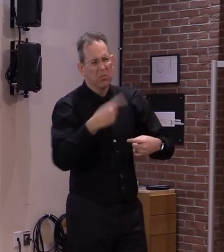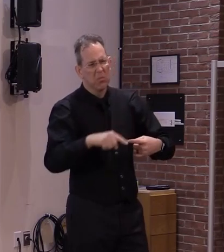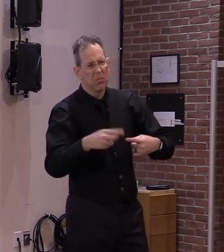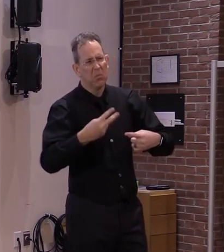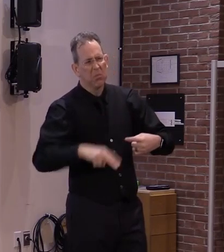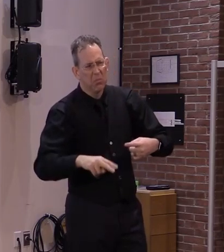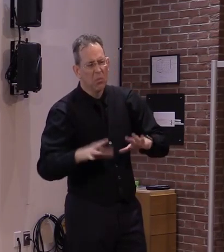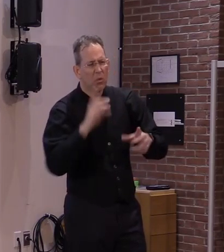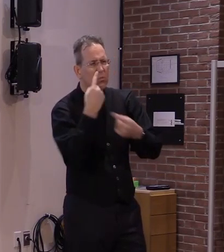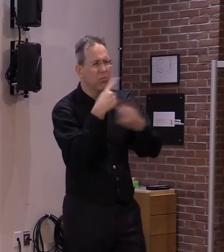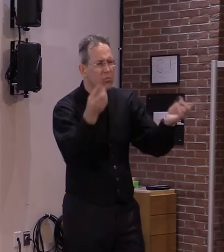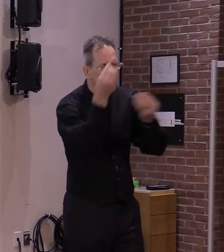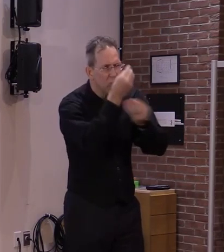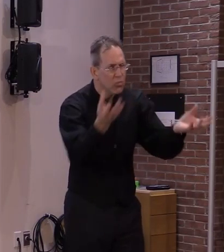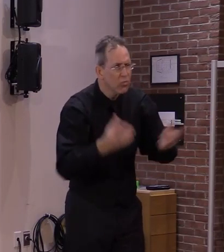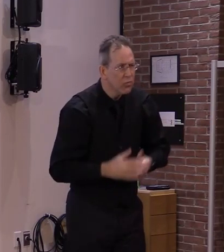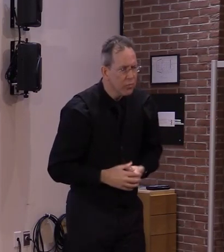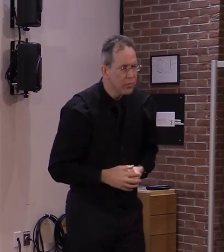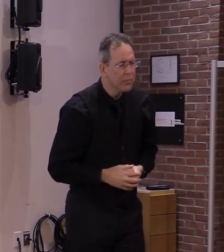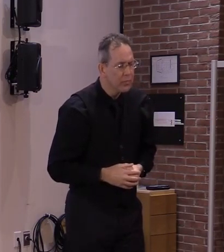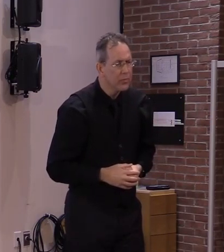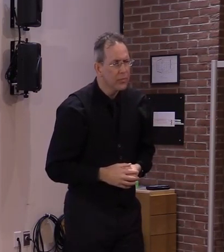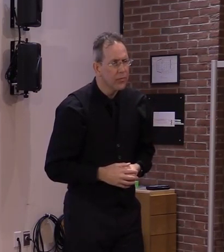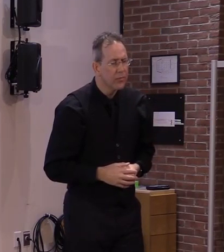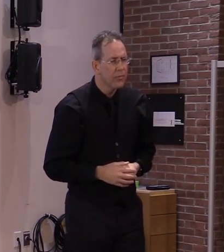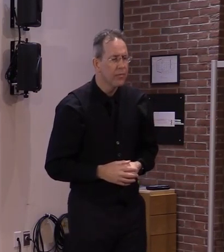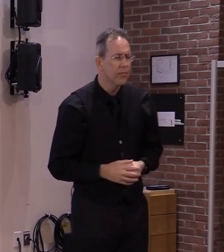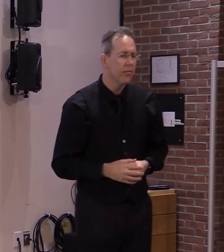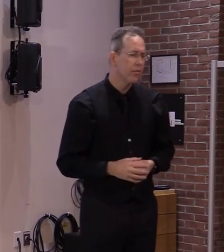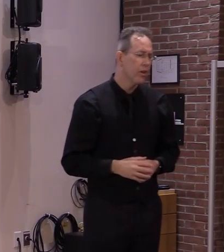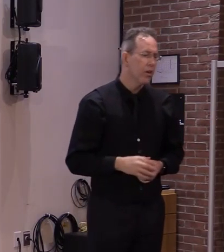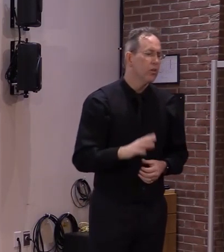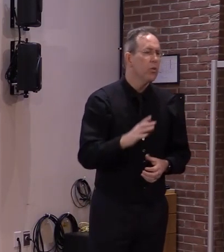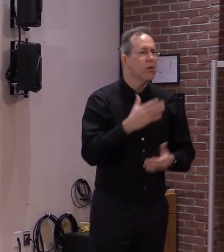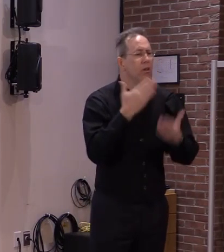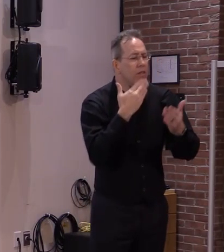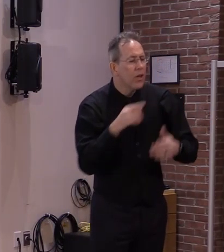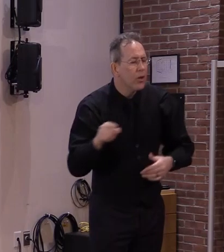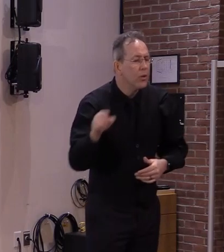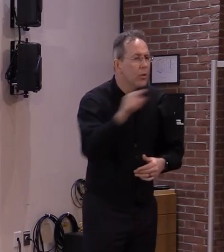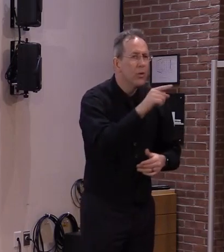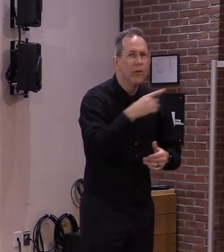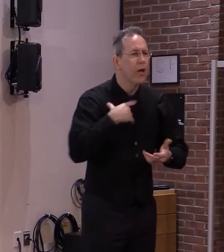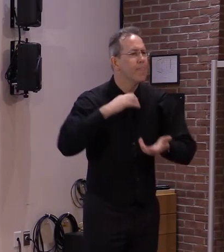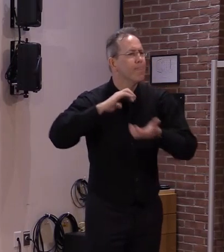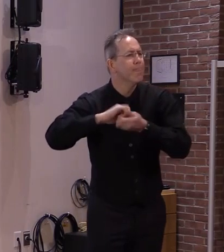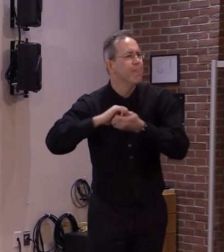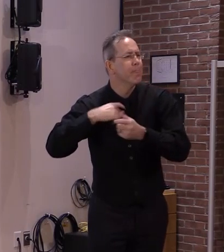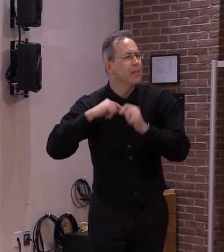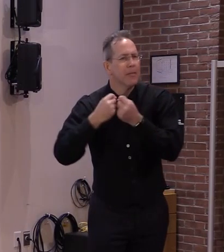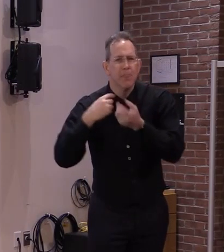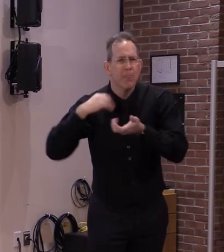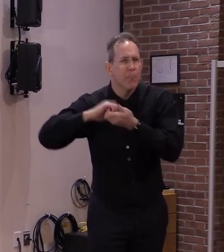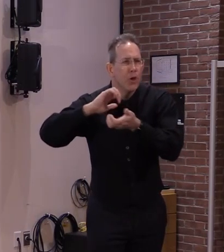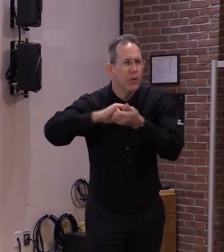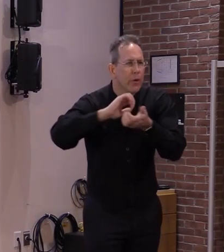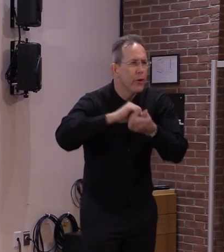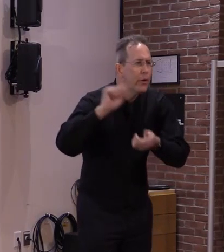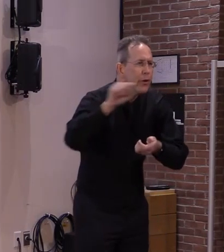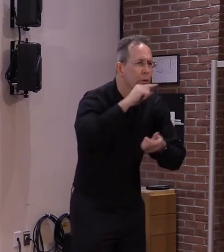deepest appreciation to the many partners that have assisted us and continue to support a successful vaccination